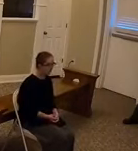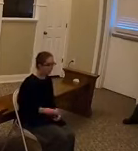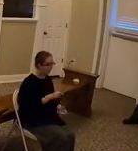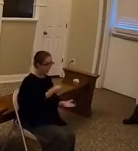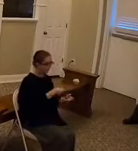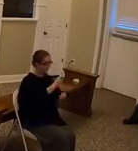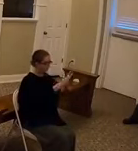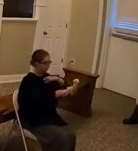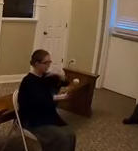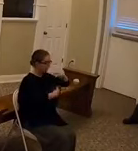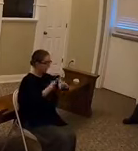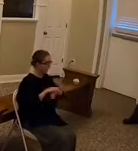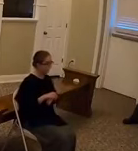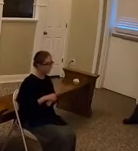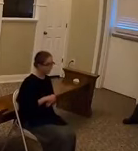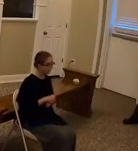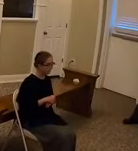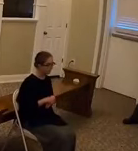This world